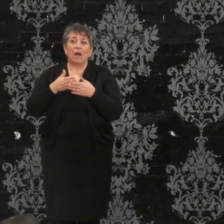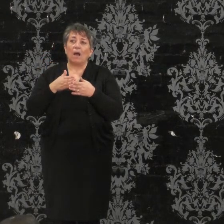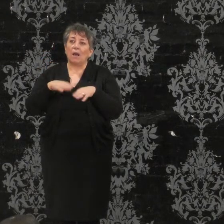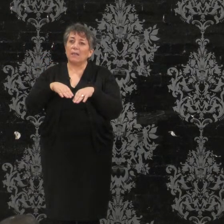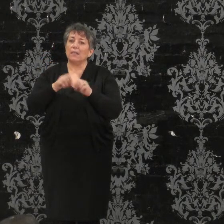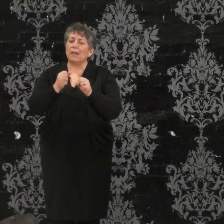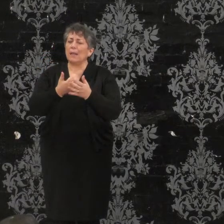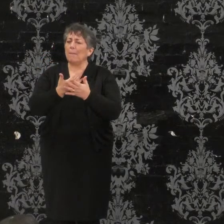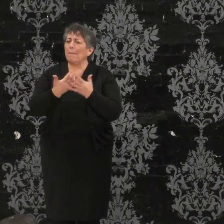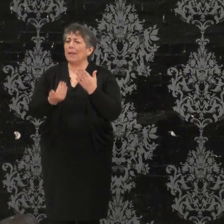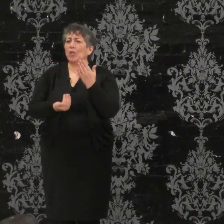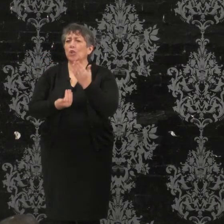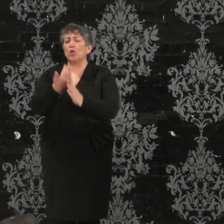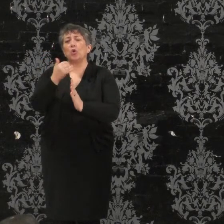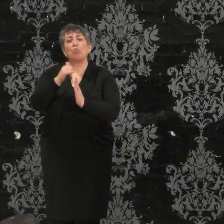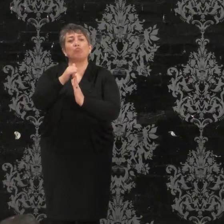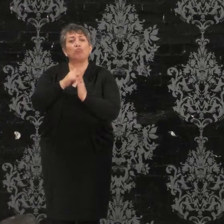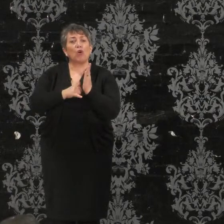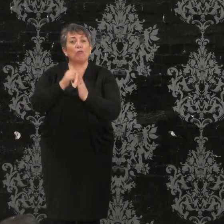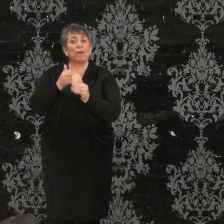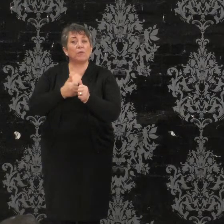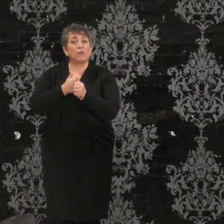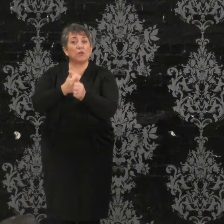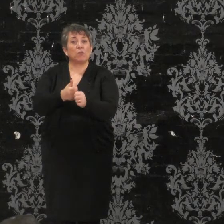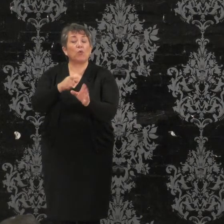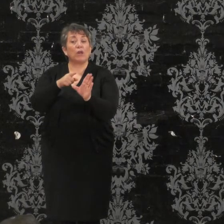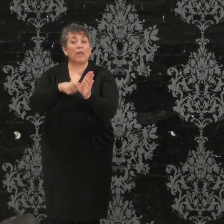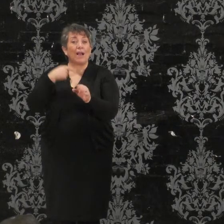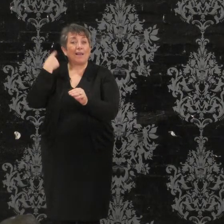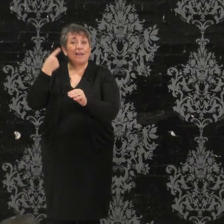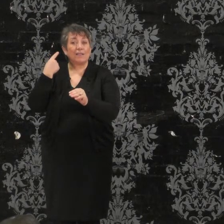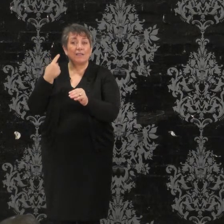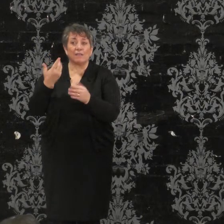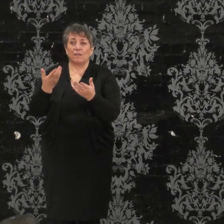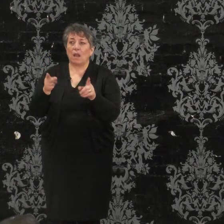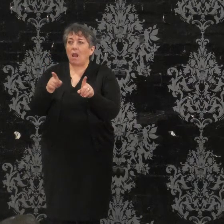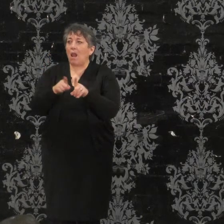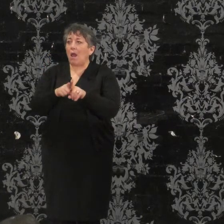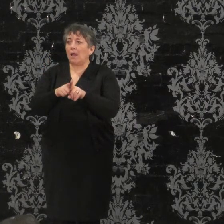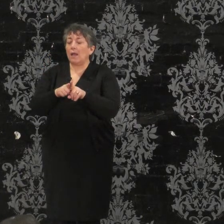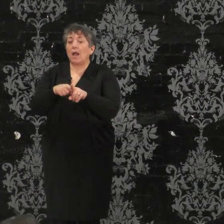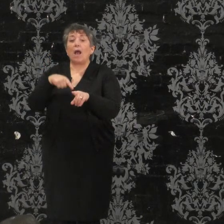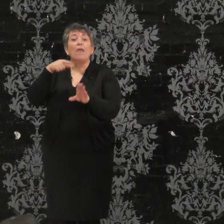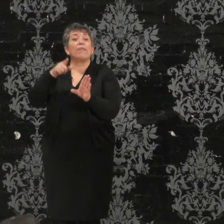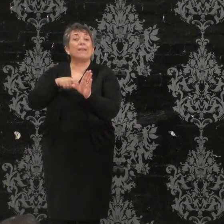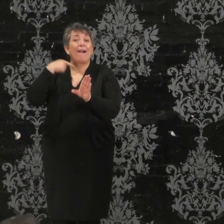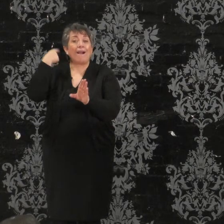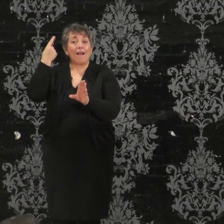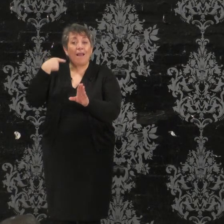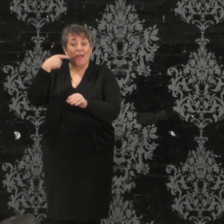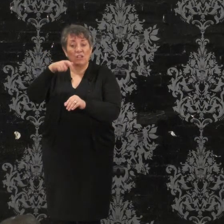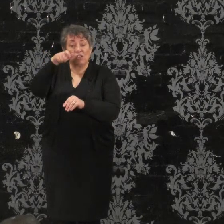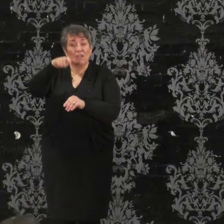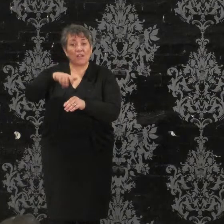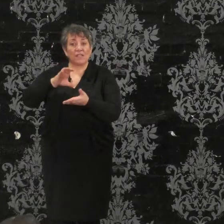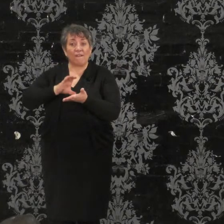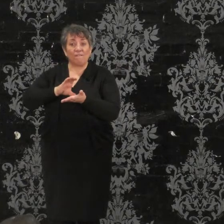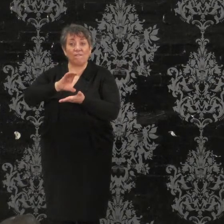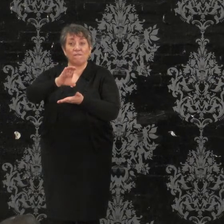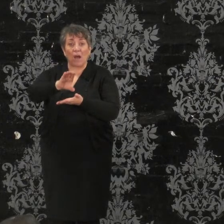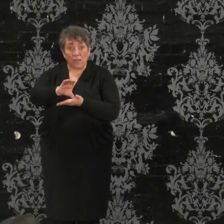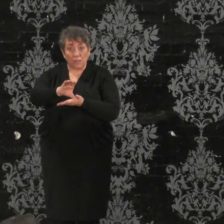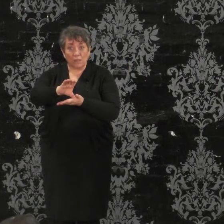Londoners. From the Young Londoners Fund, which has already provided positive opportunities to more